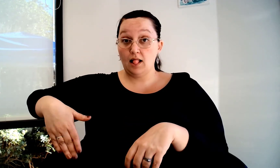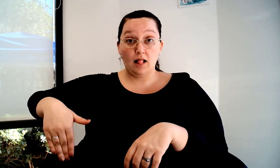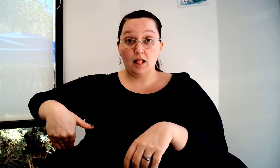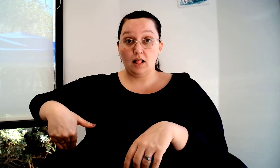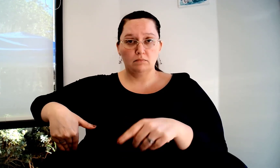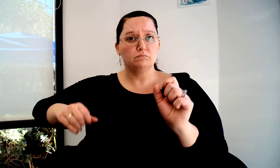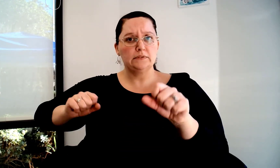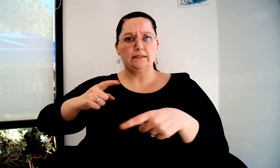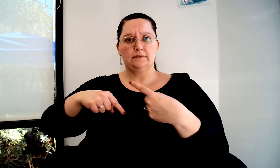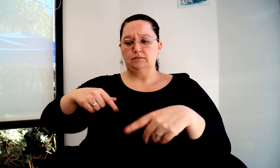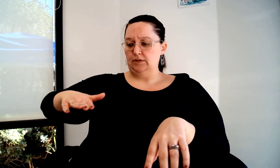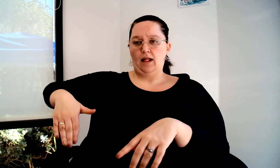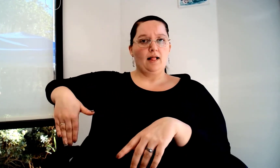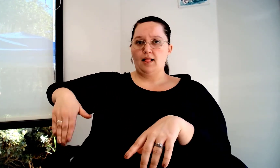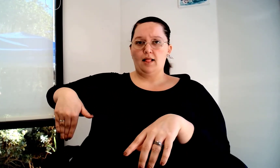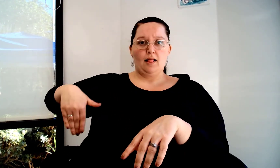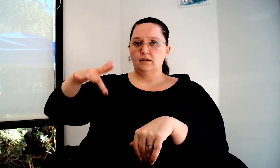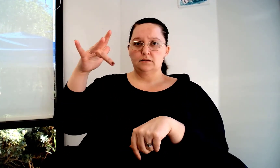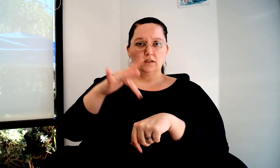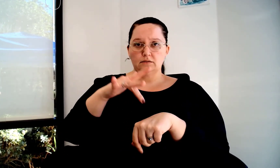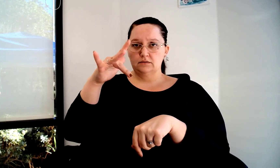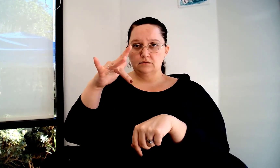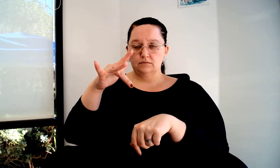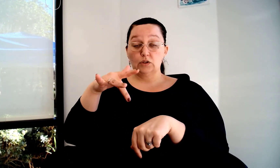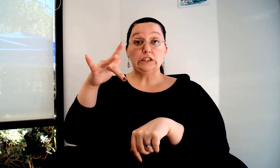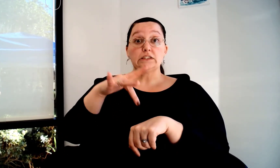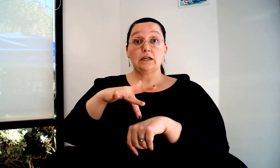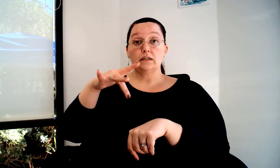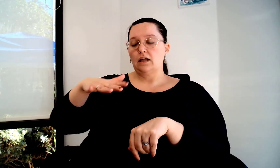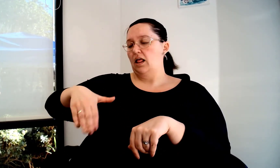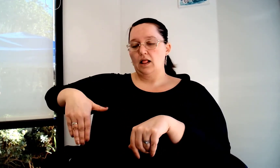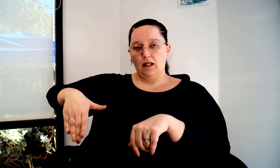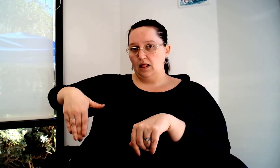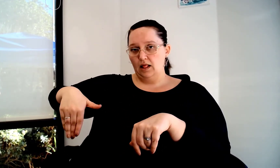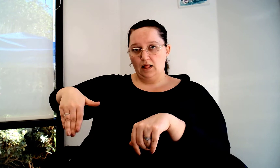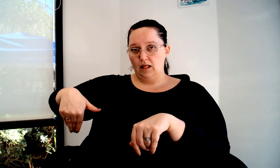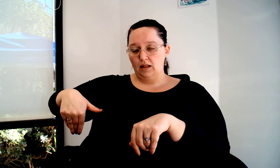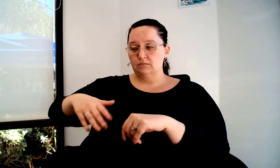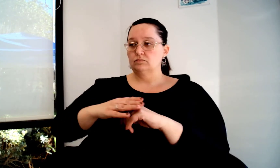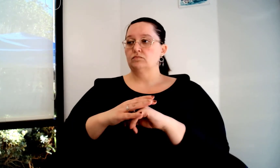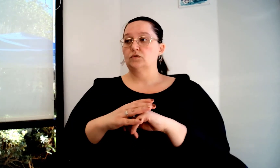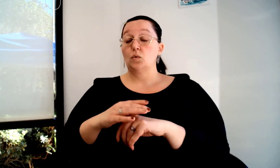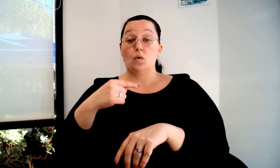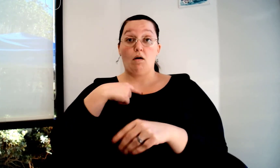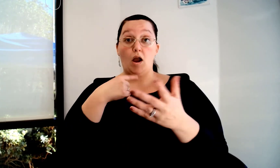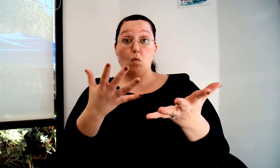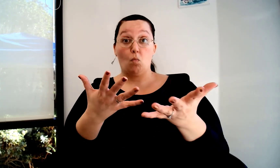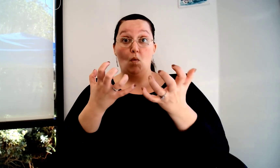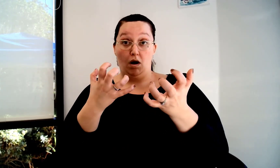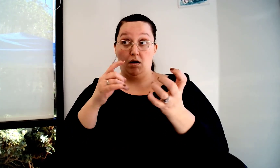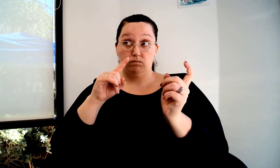finish, touch. If you haven't been somewhere yet, you can sign not yet touch, or touch, not